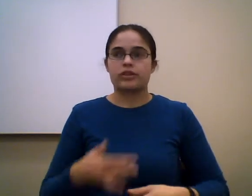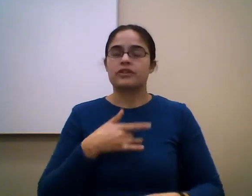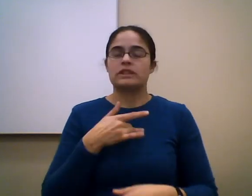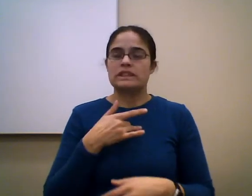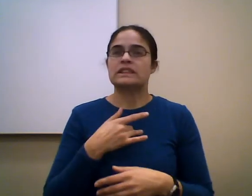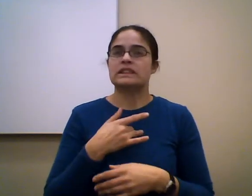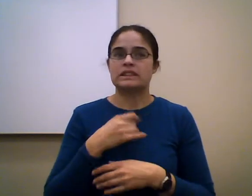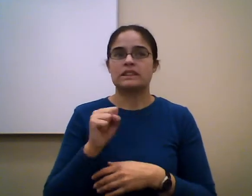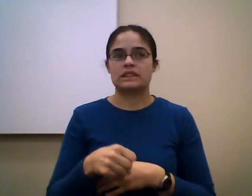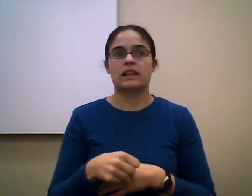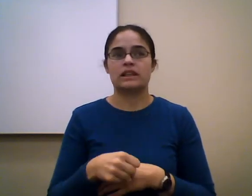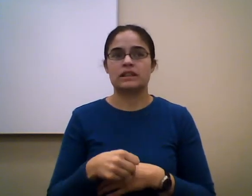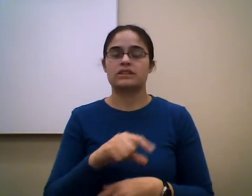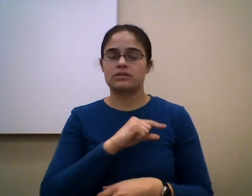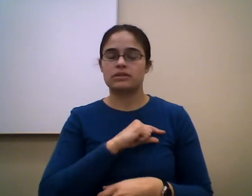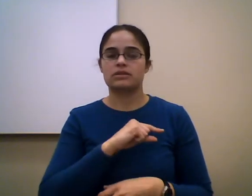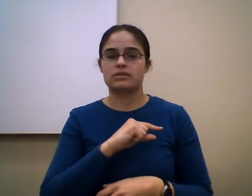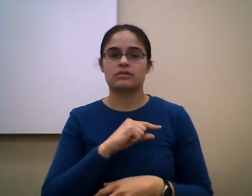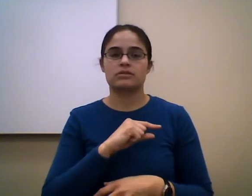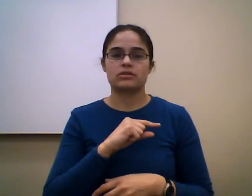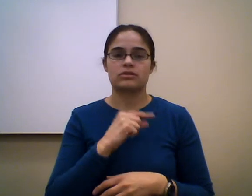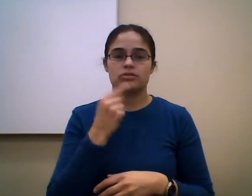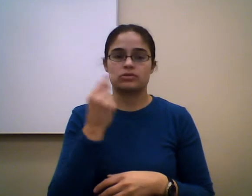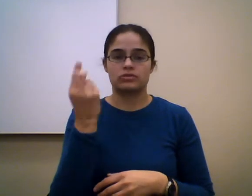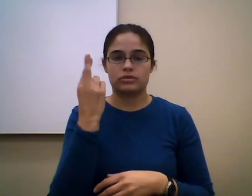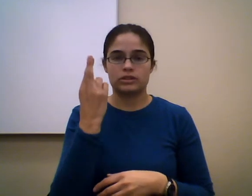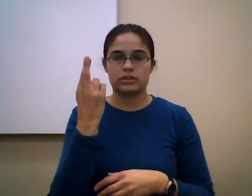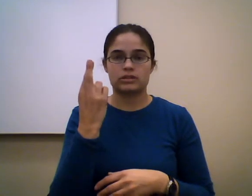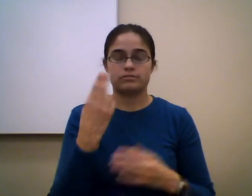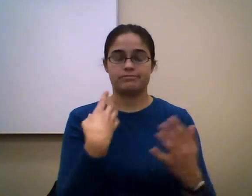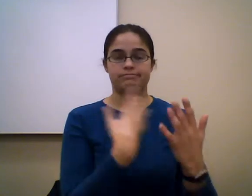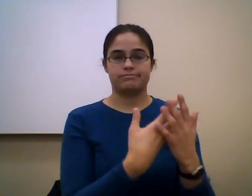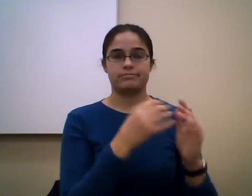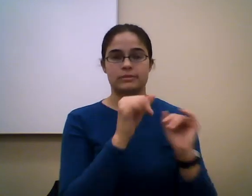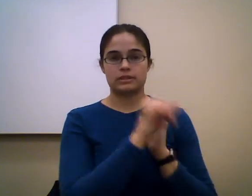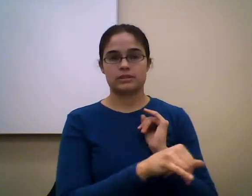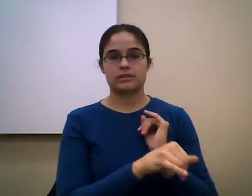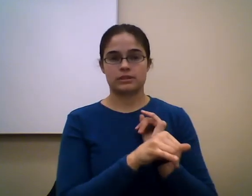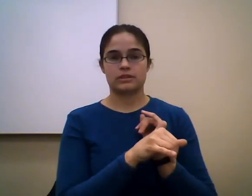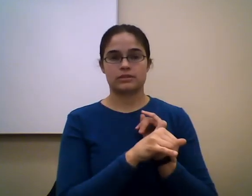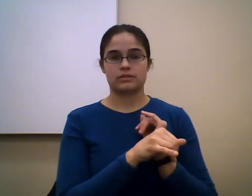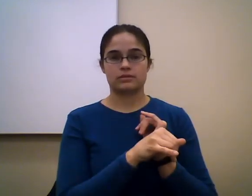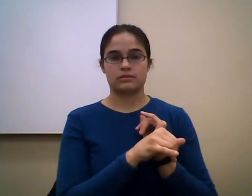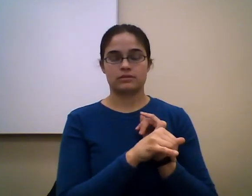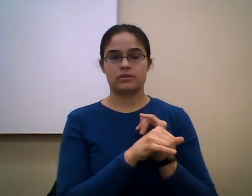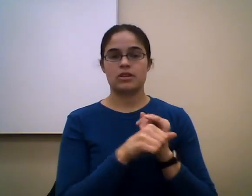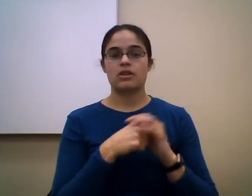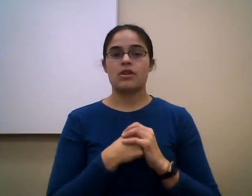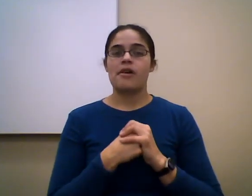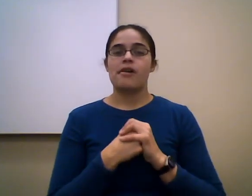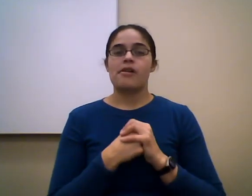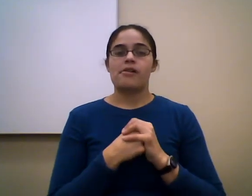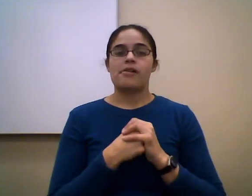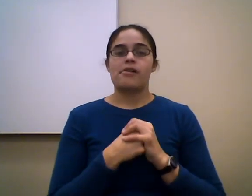an arraignment. It's also during that time that the charges can be